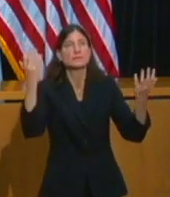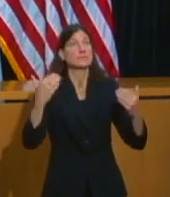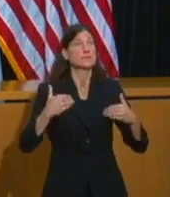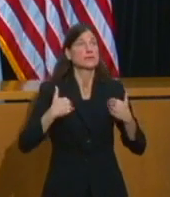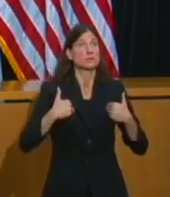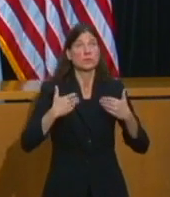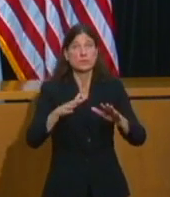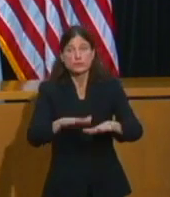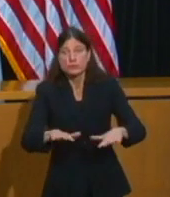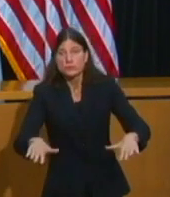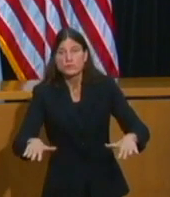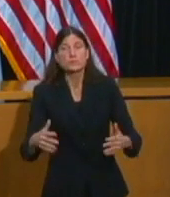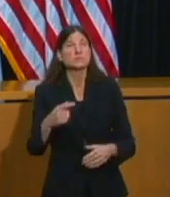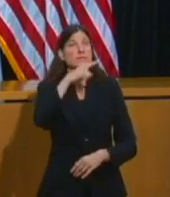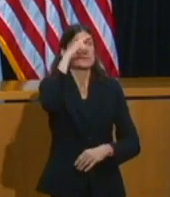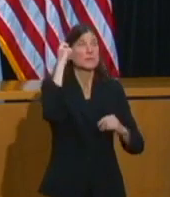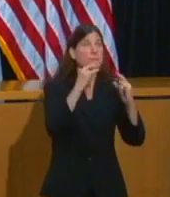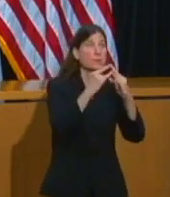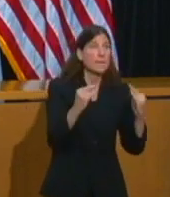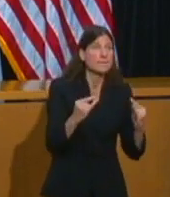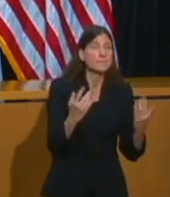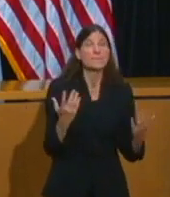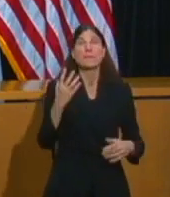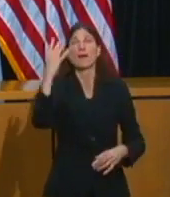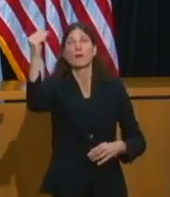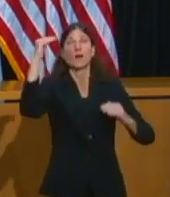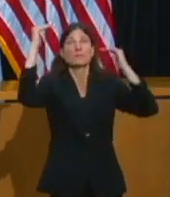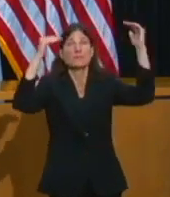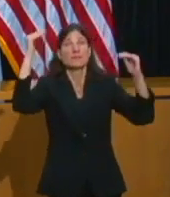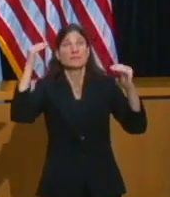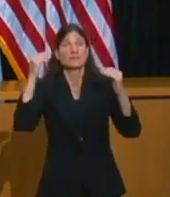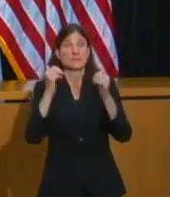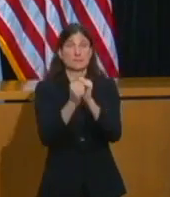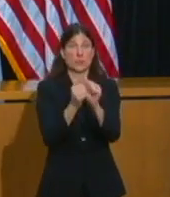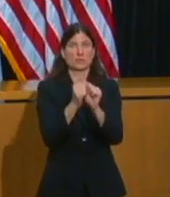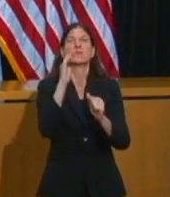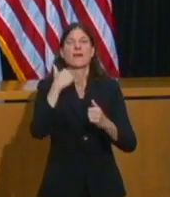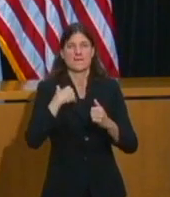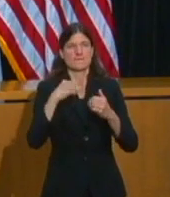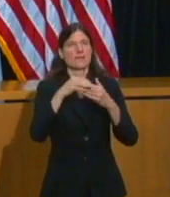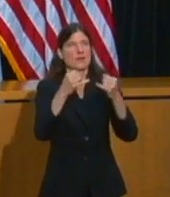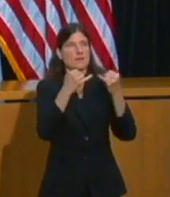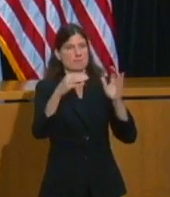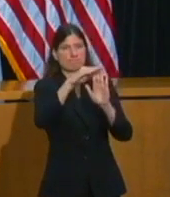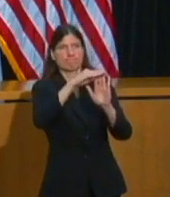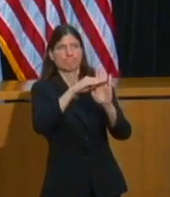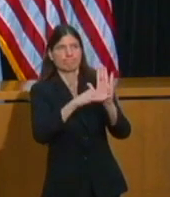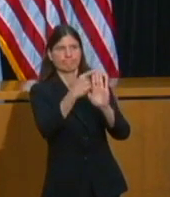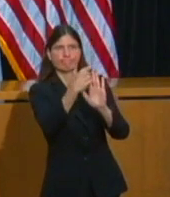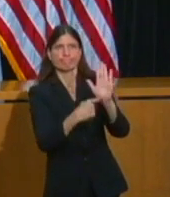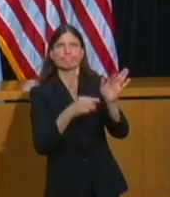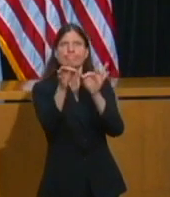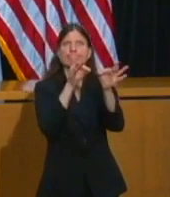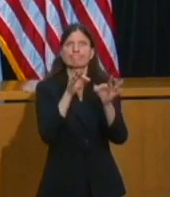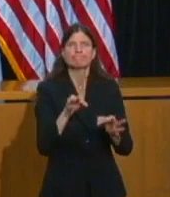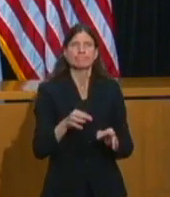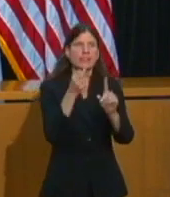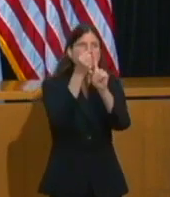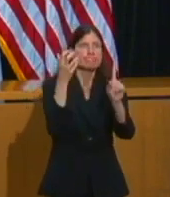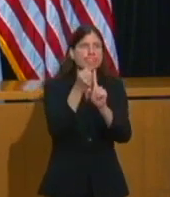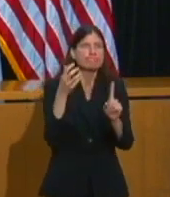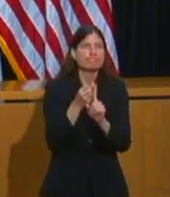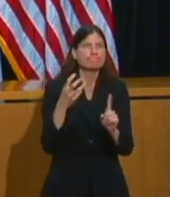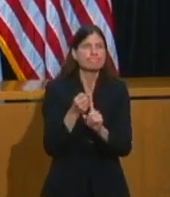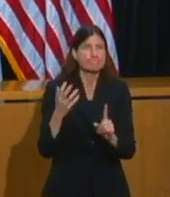sports camps. This guidance includes guidelines for facility operators as well as activity